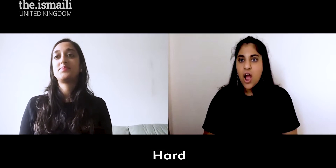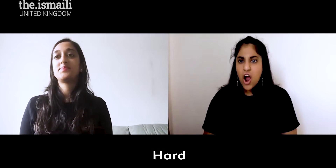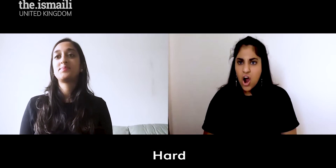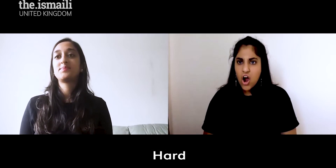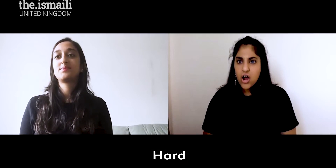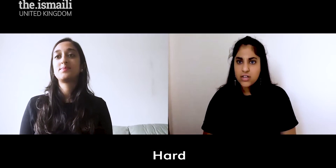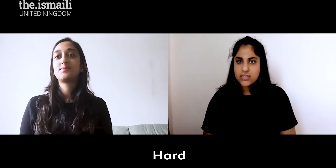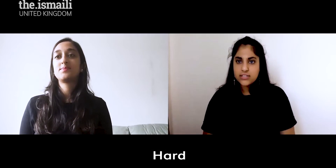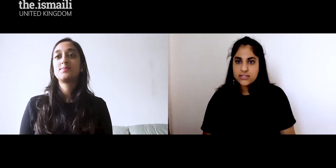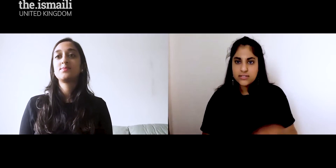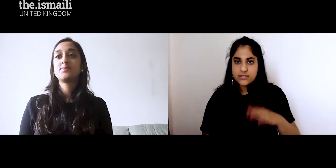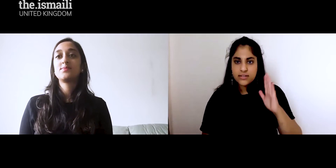Hard.